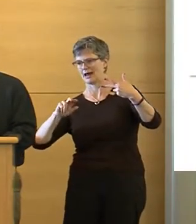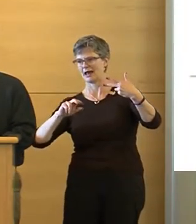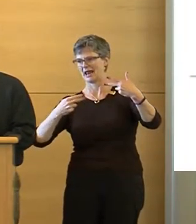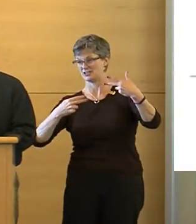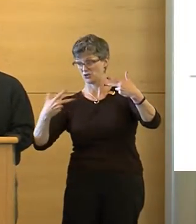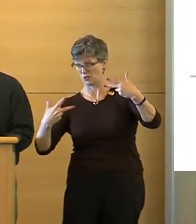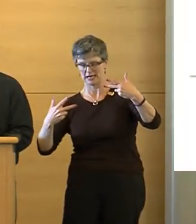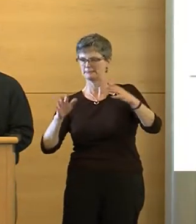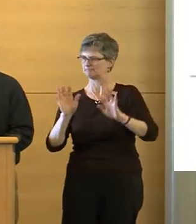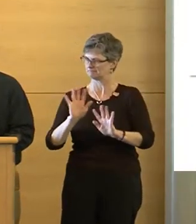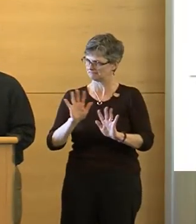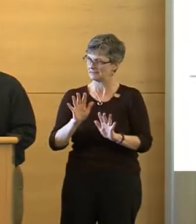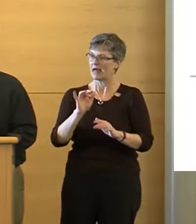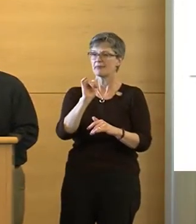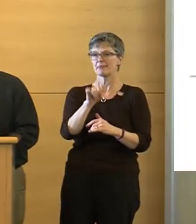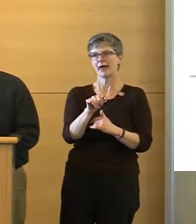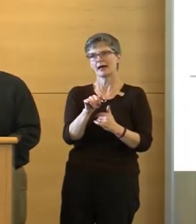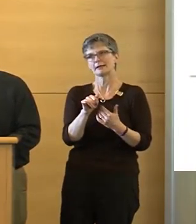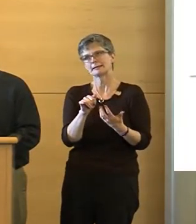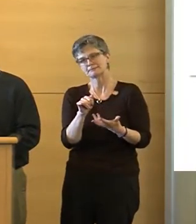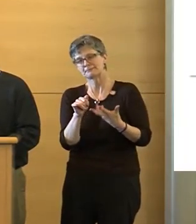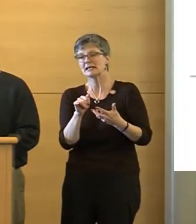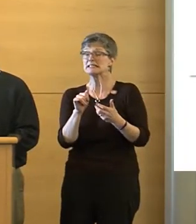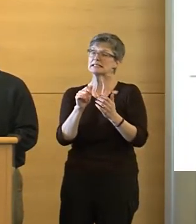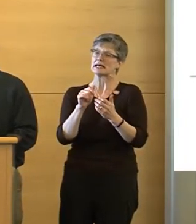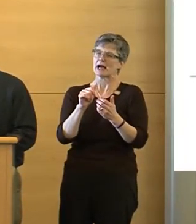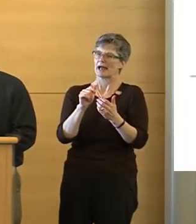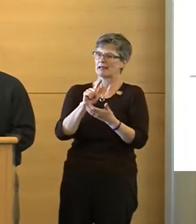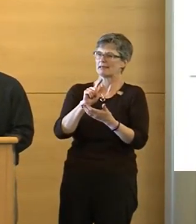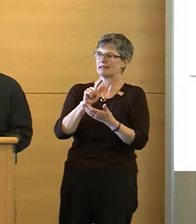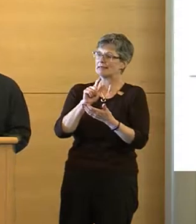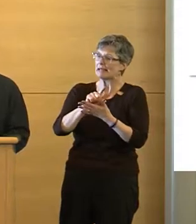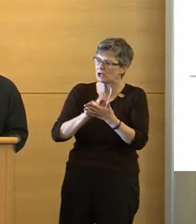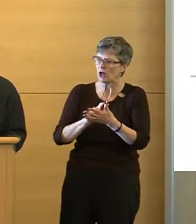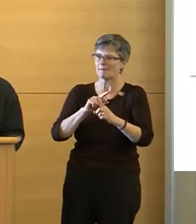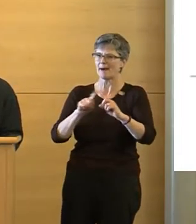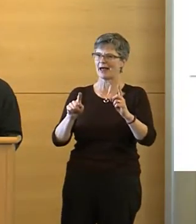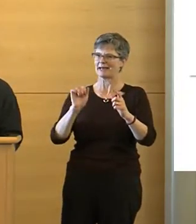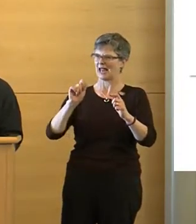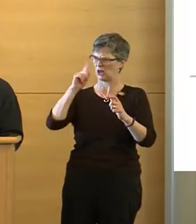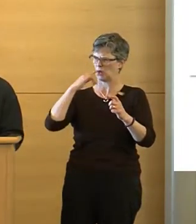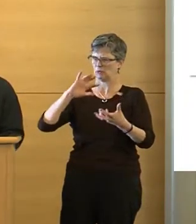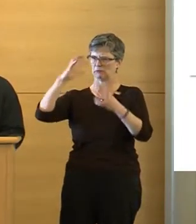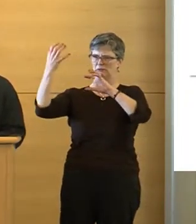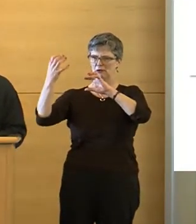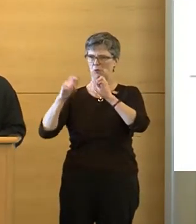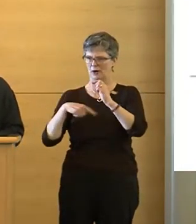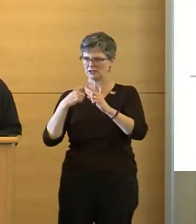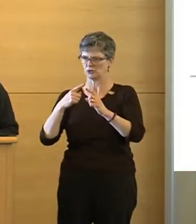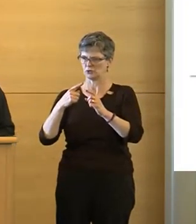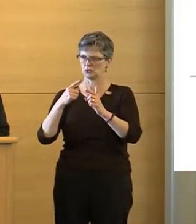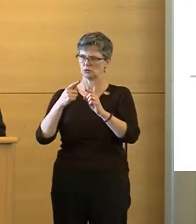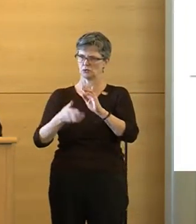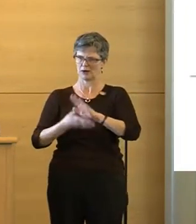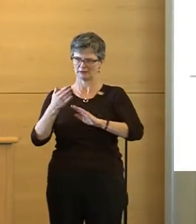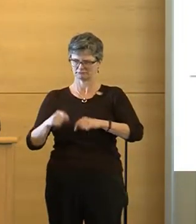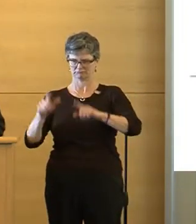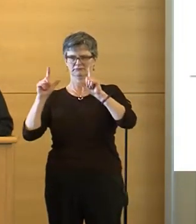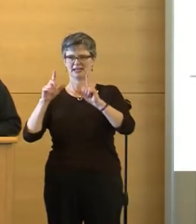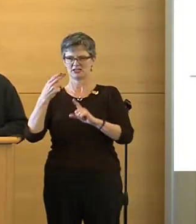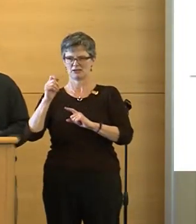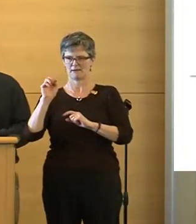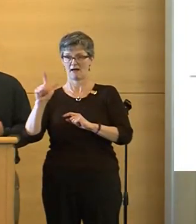not normal practice to jump from one header to a header level more than one below. For example, to follow an H1 with an